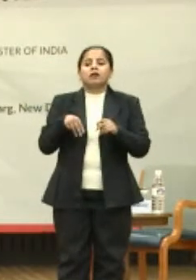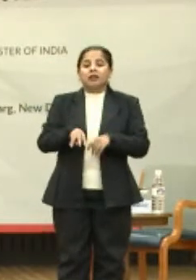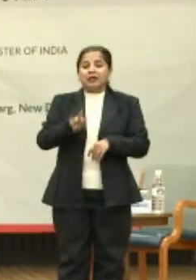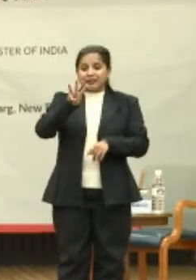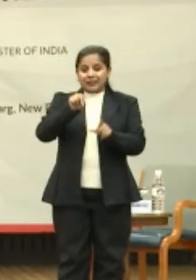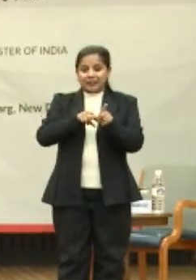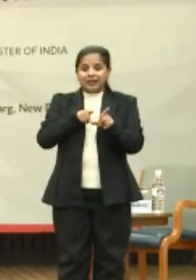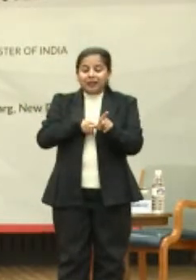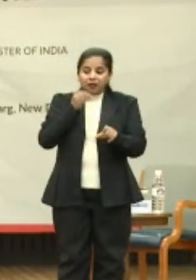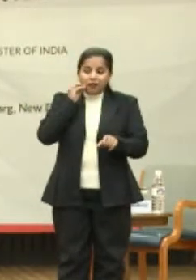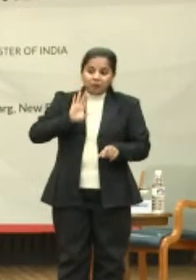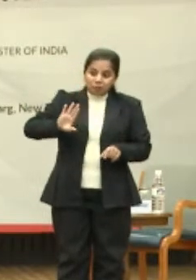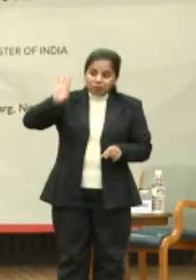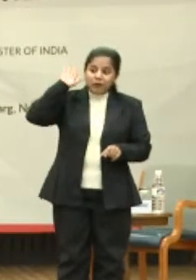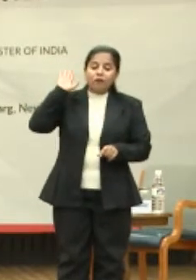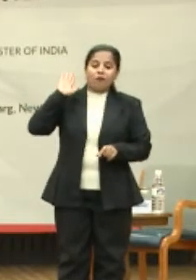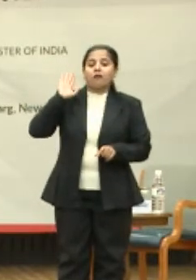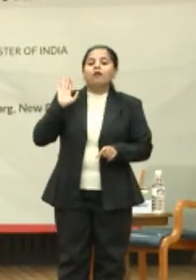years ago.